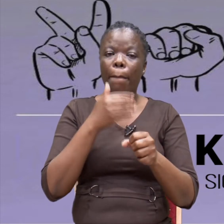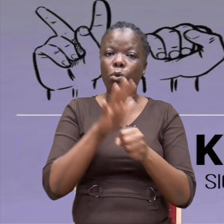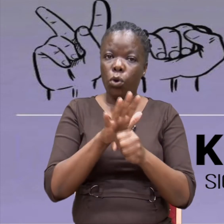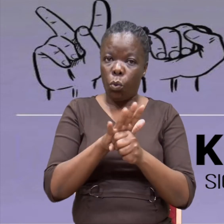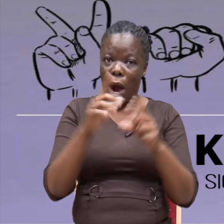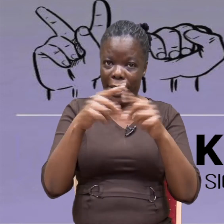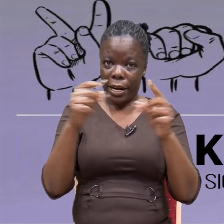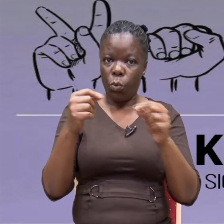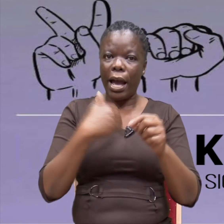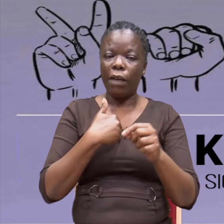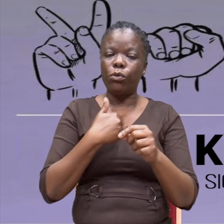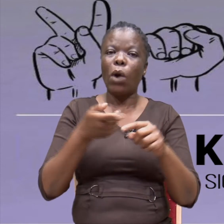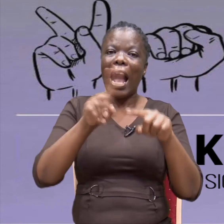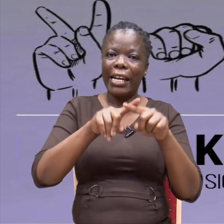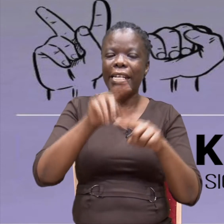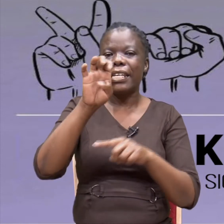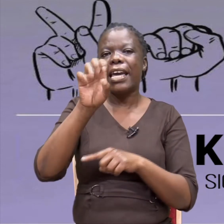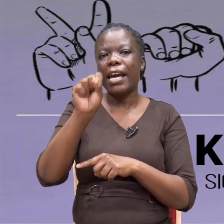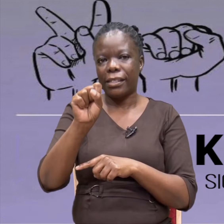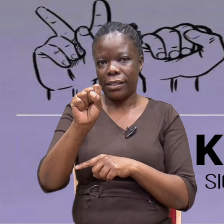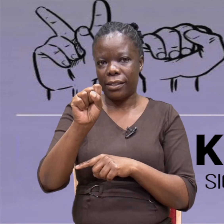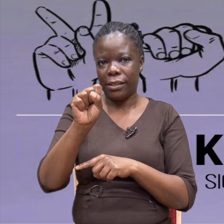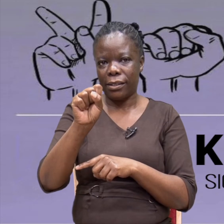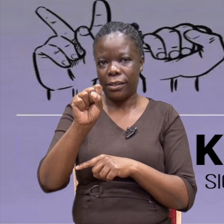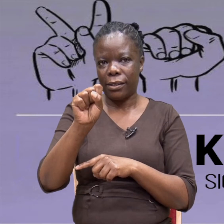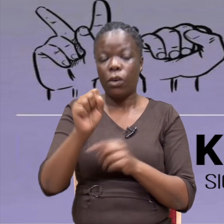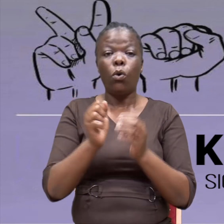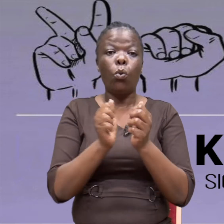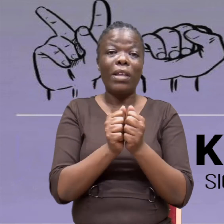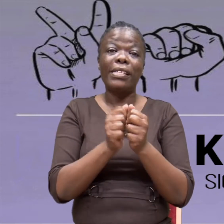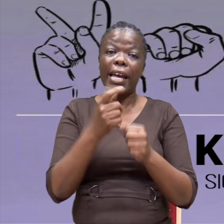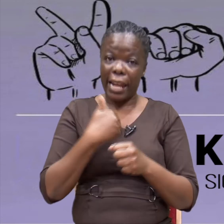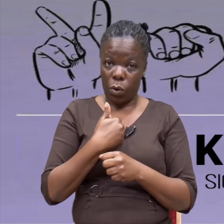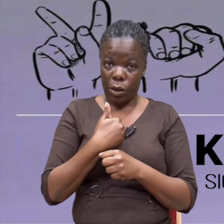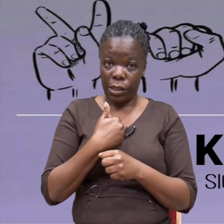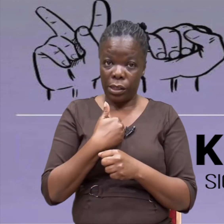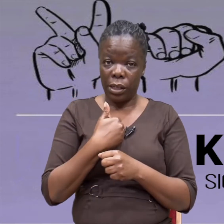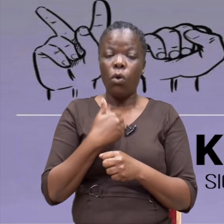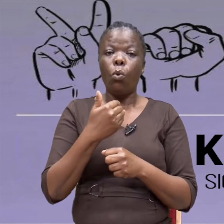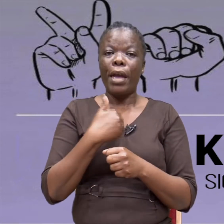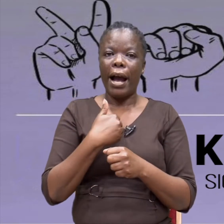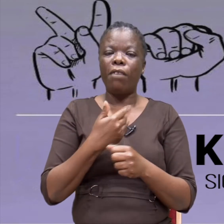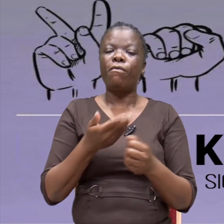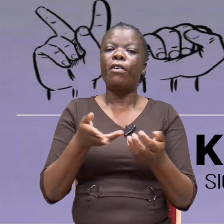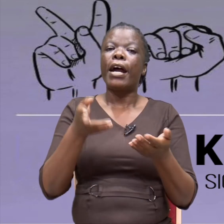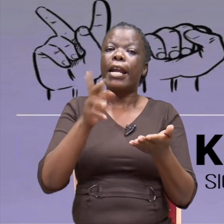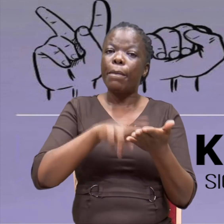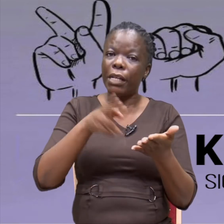plural word, we have to add es. With sign language, we have